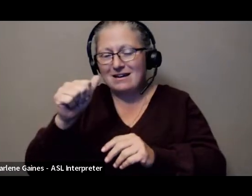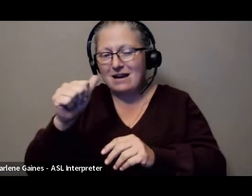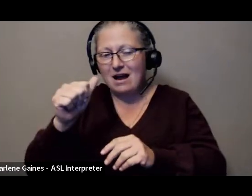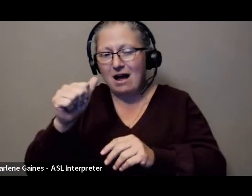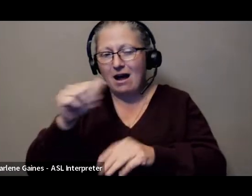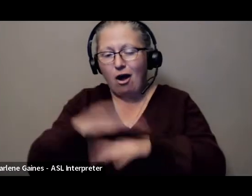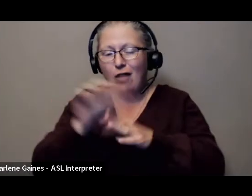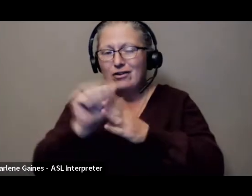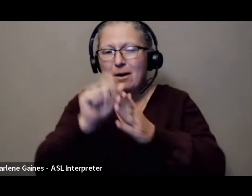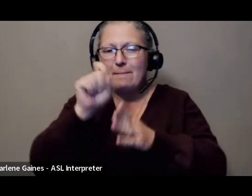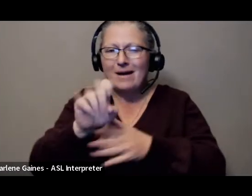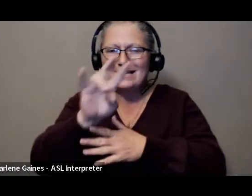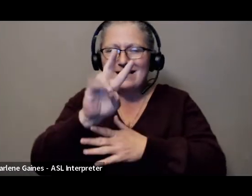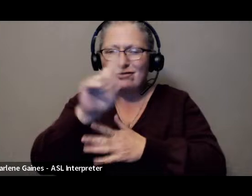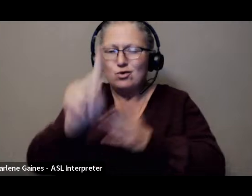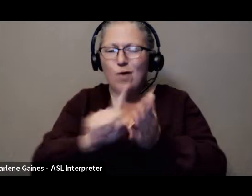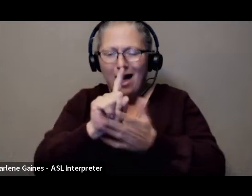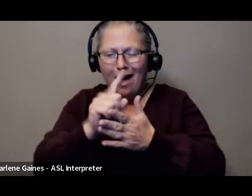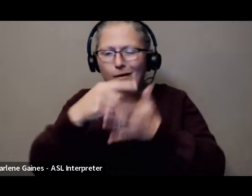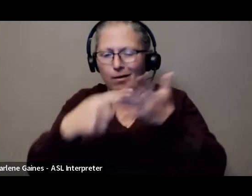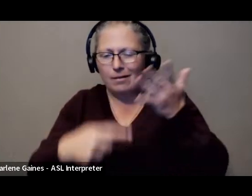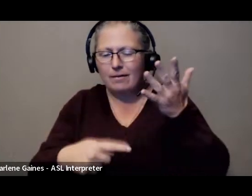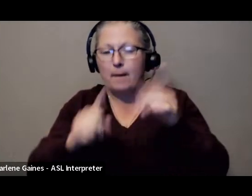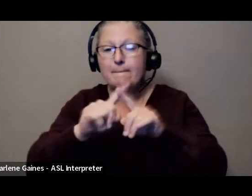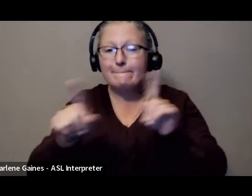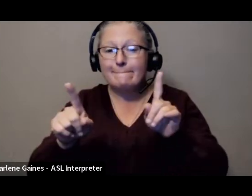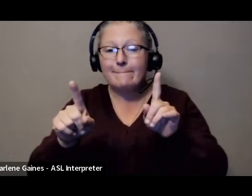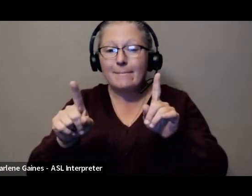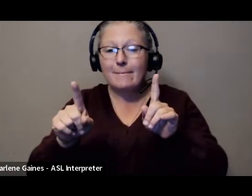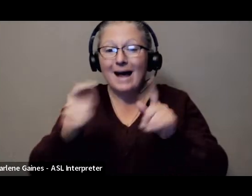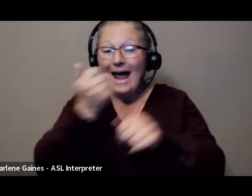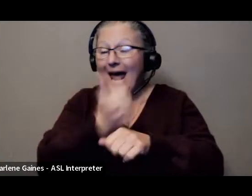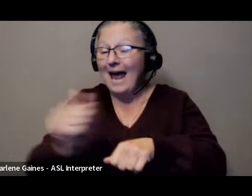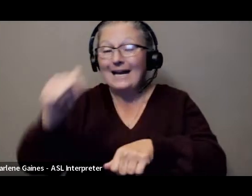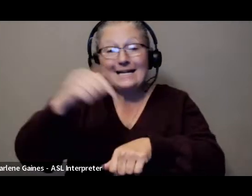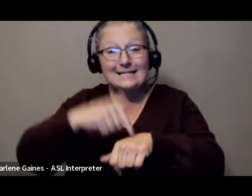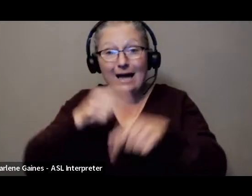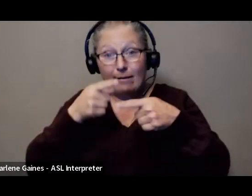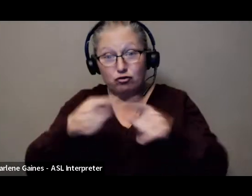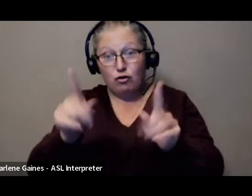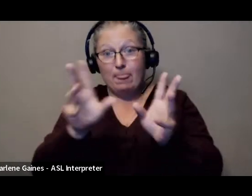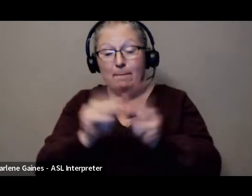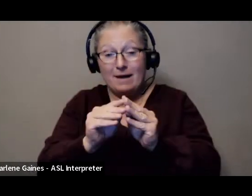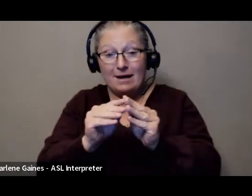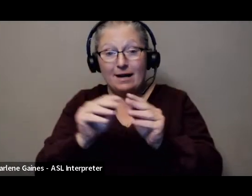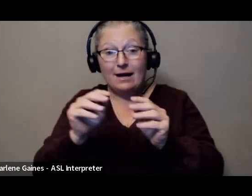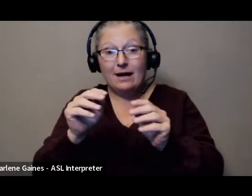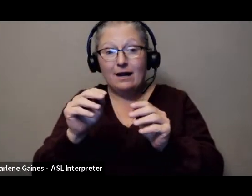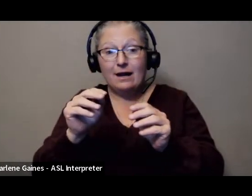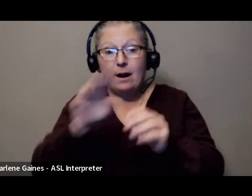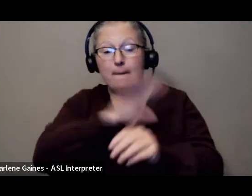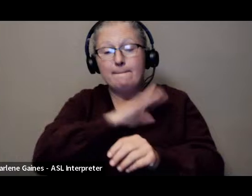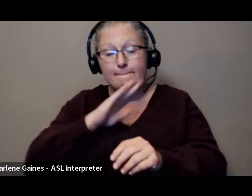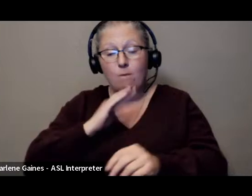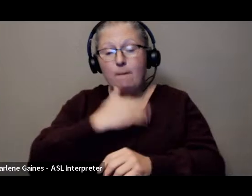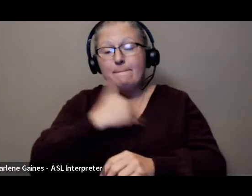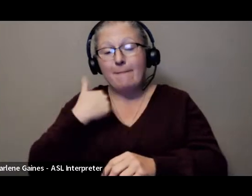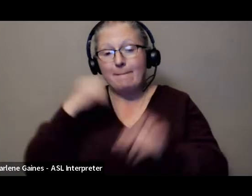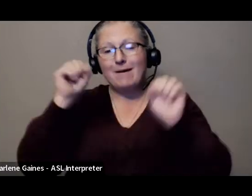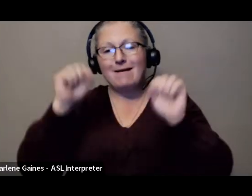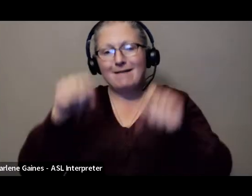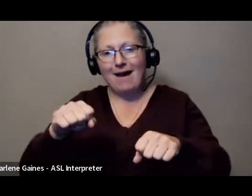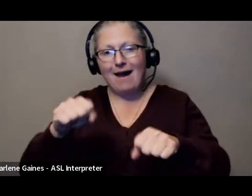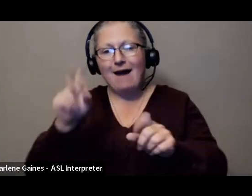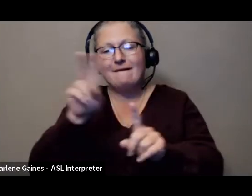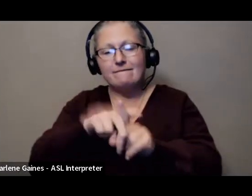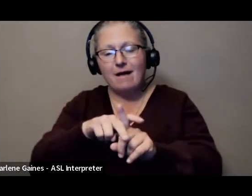when you have to have 72 hours and all those kinds of things. But at any point in the meeting, a board member can